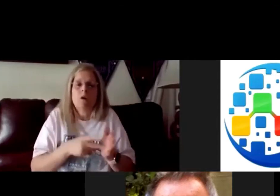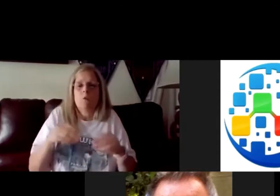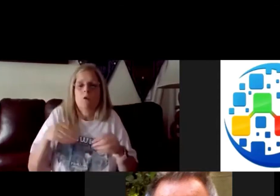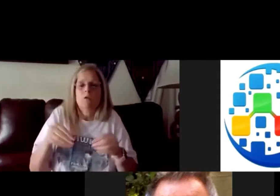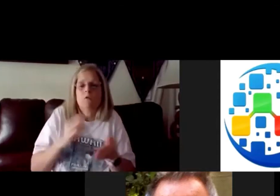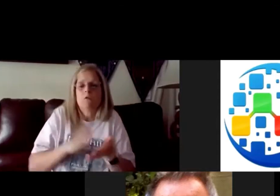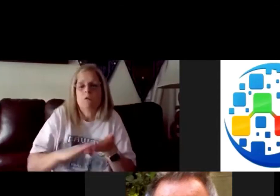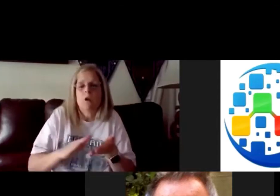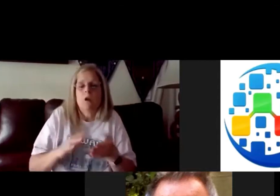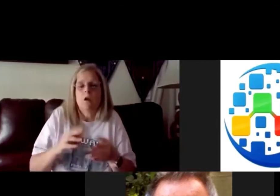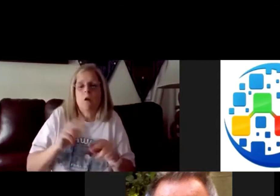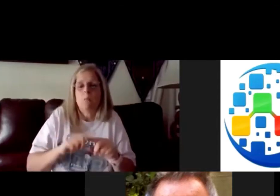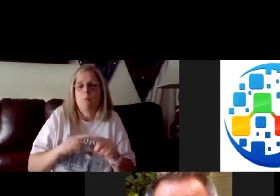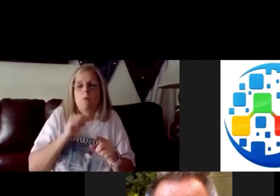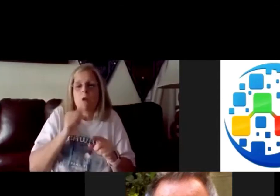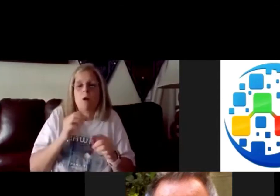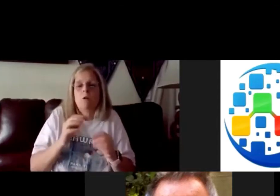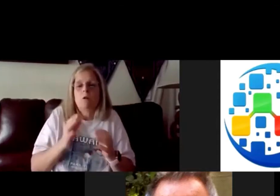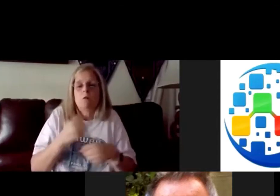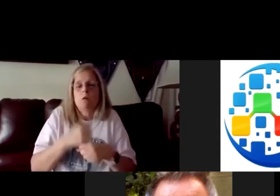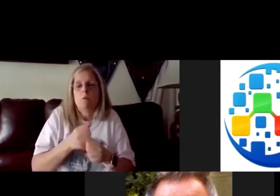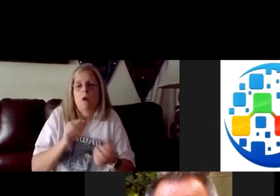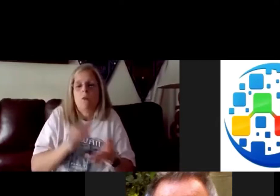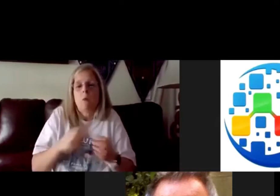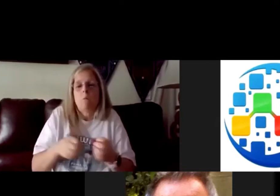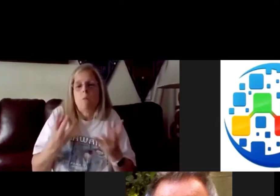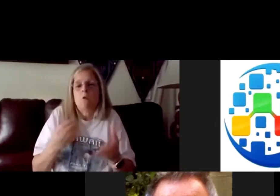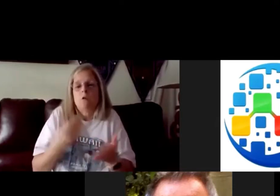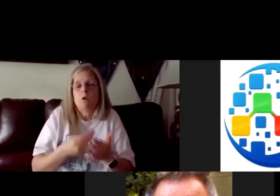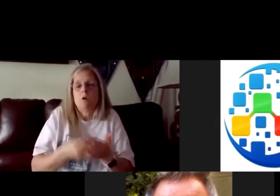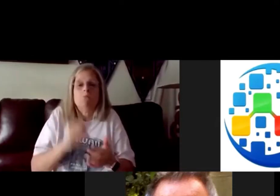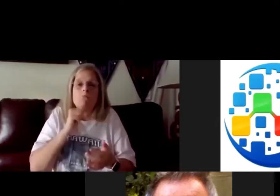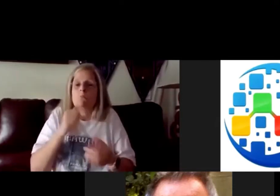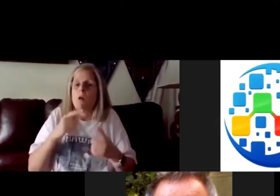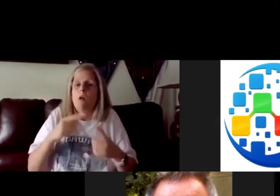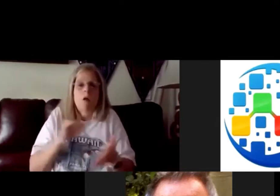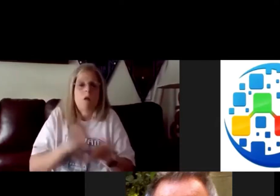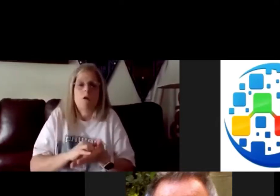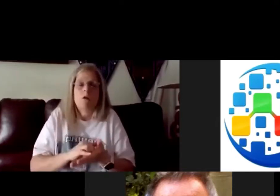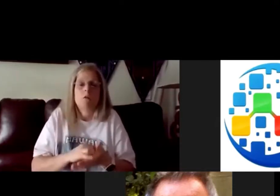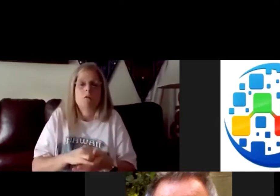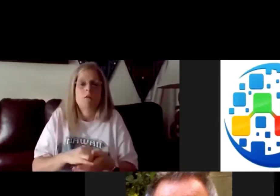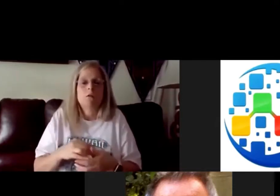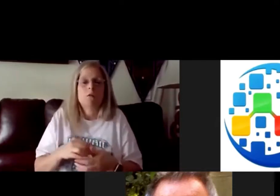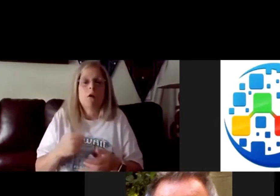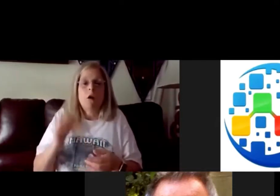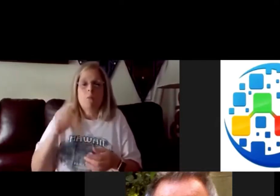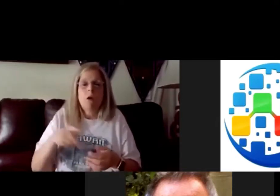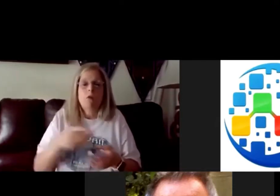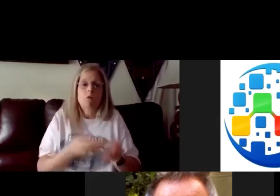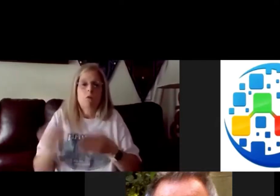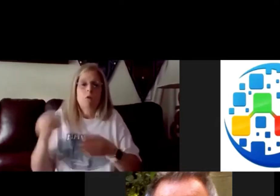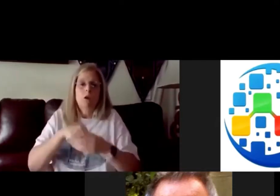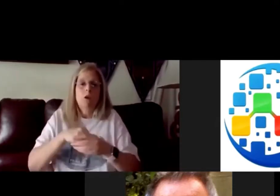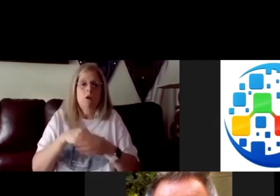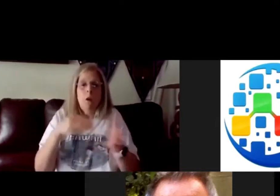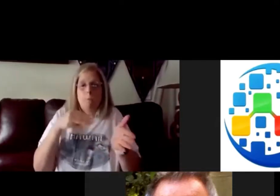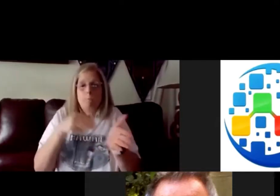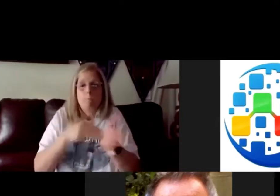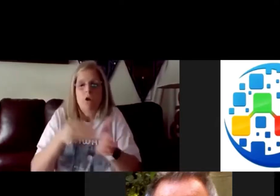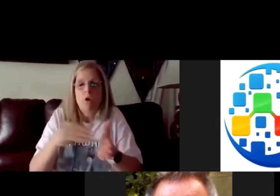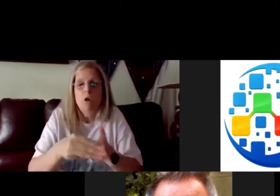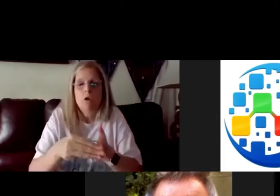really not going to make that much money. It's not like that at all. Onpassive is going to be bringing in millions